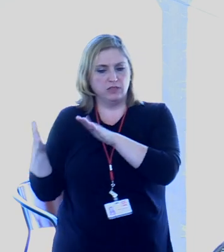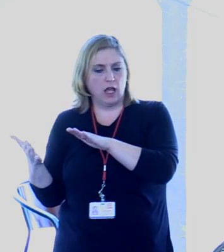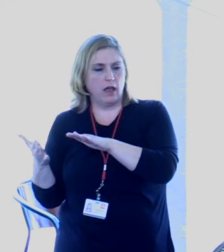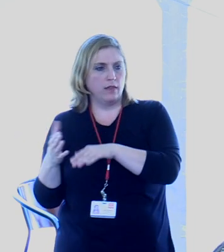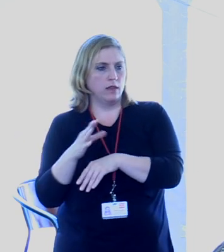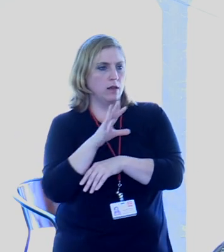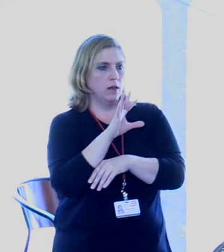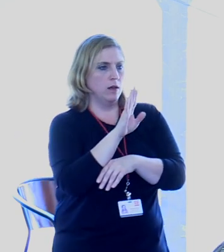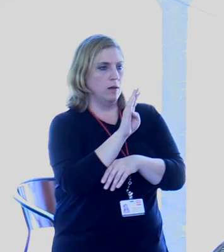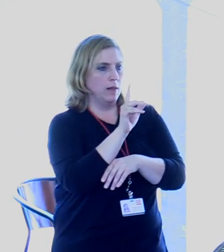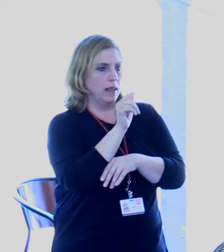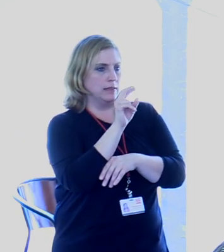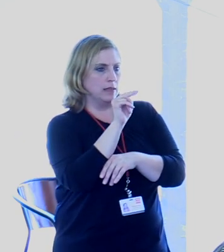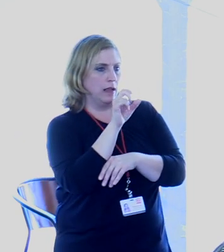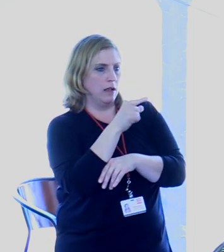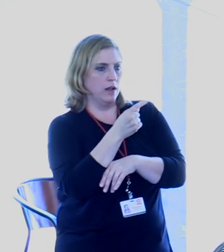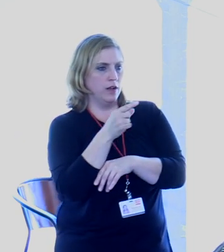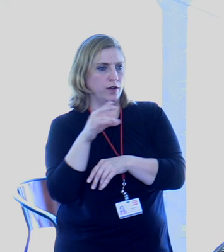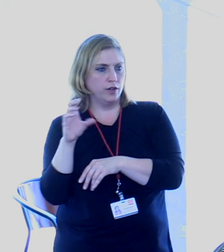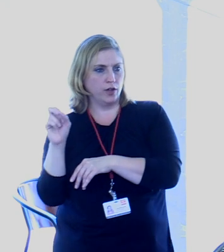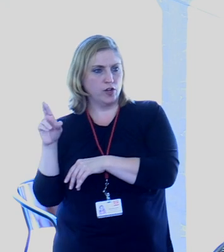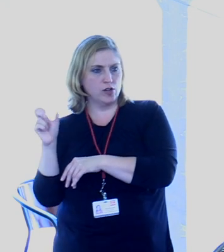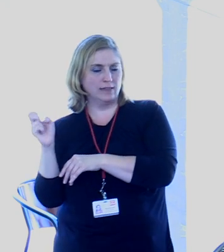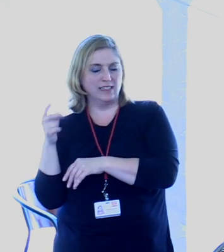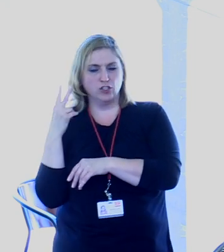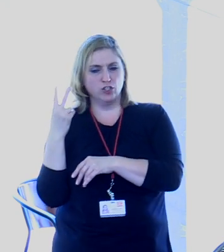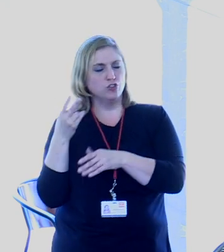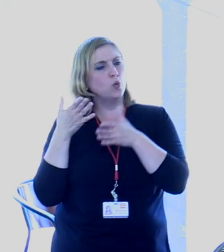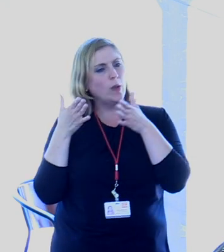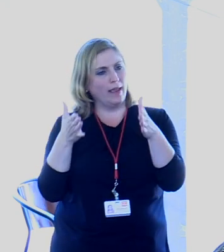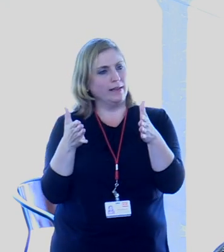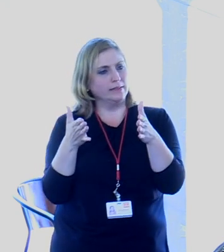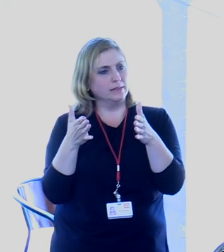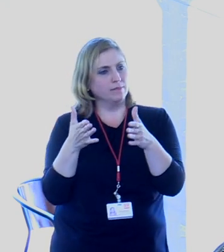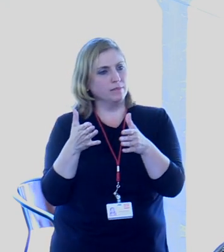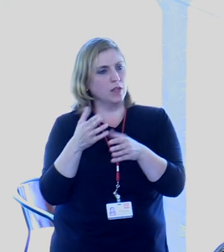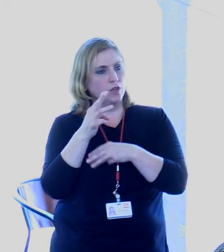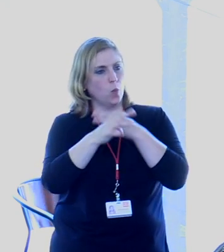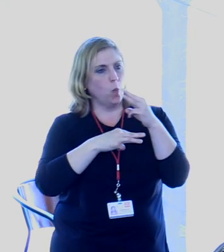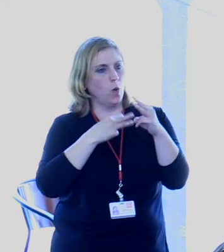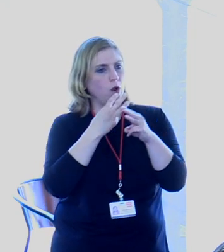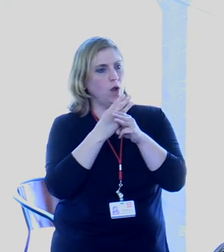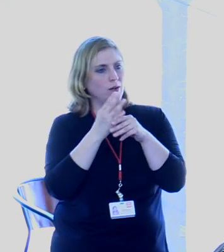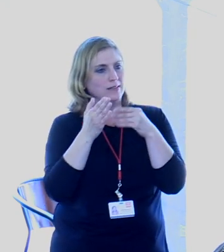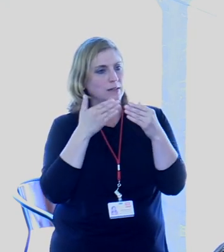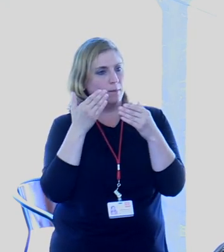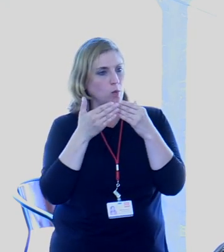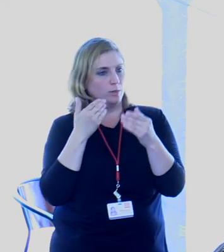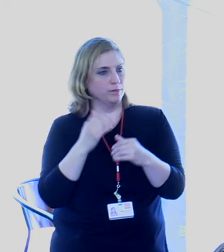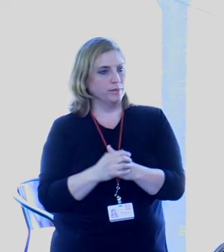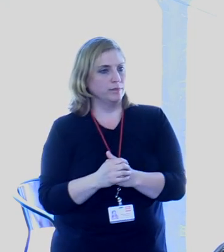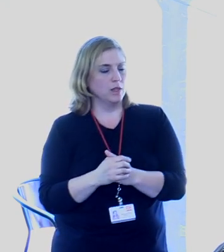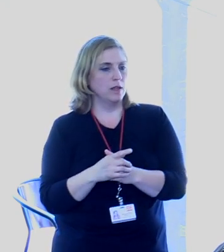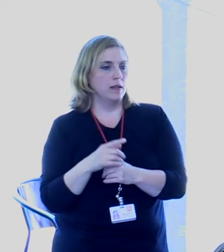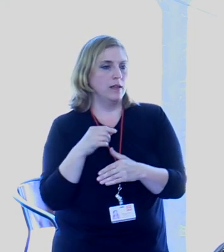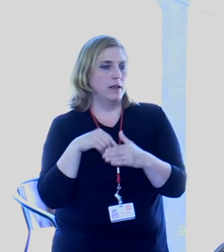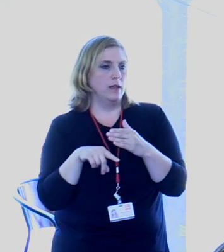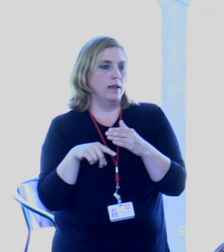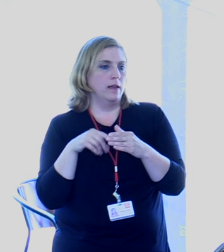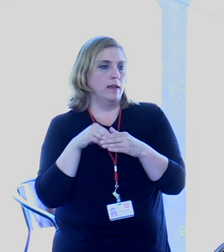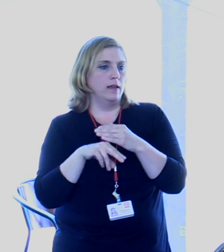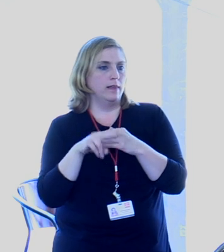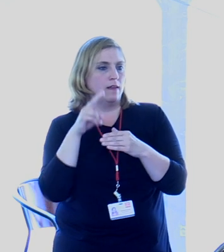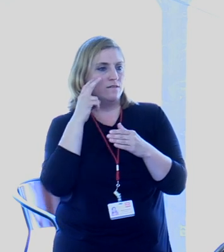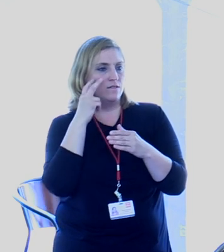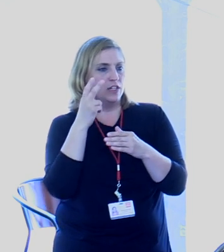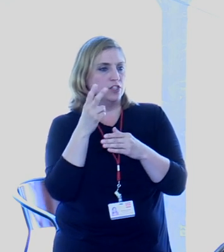curse." This, in the wisdom literature, is called the two ways. The world is very, very simple. In the